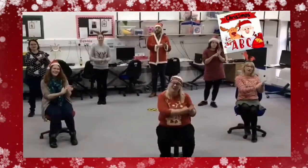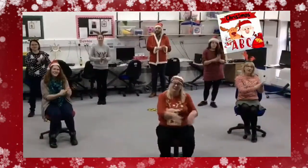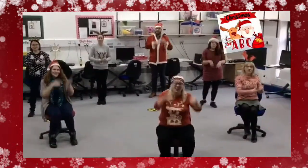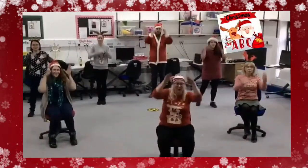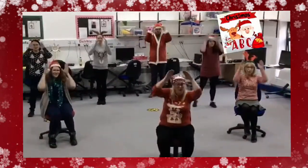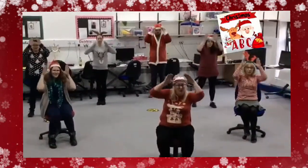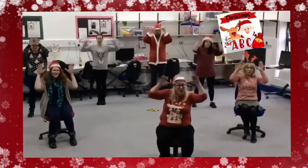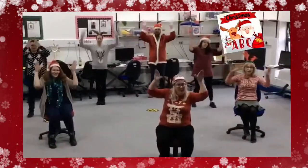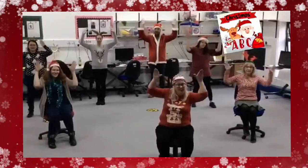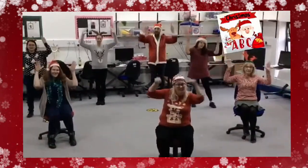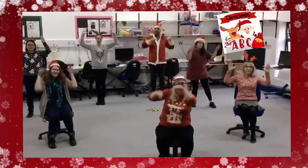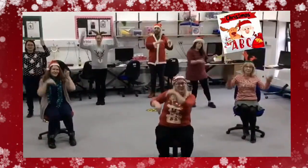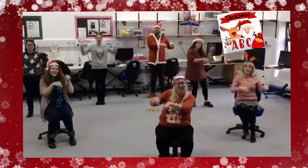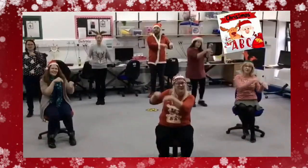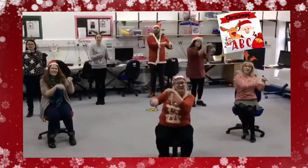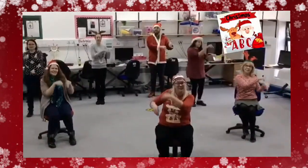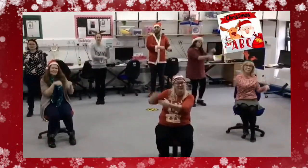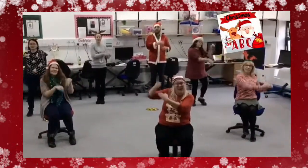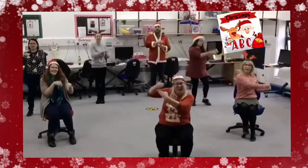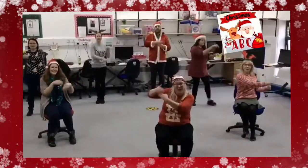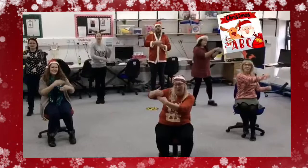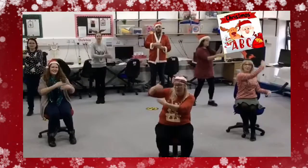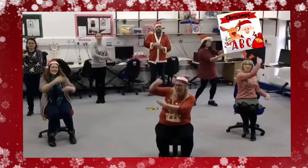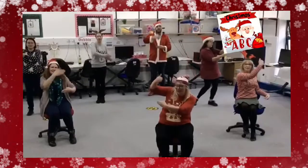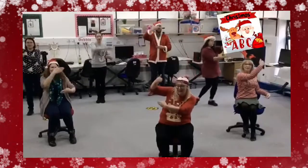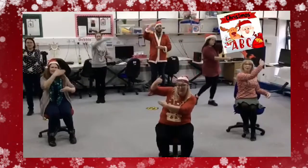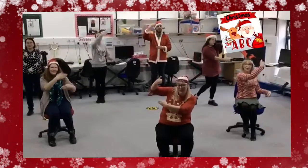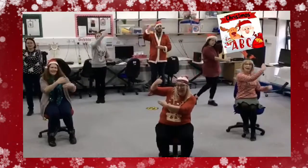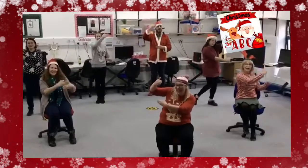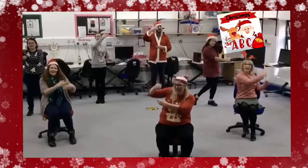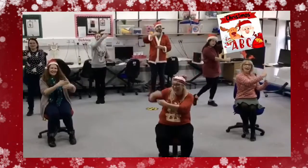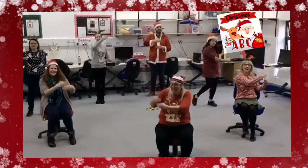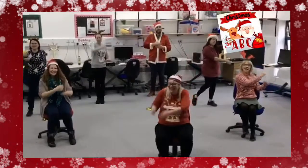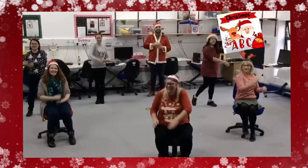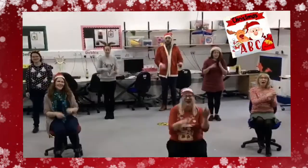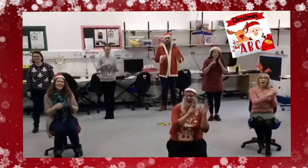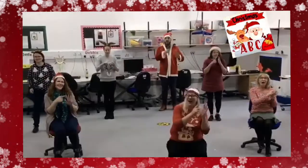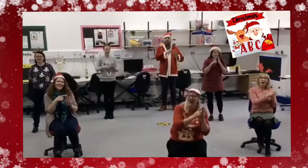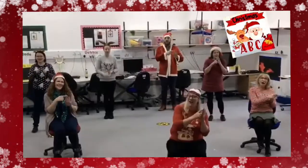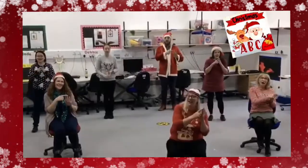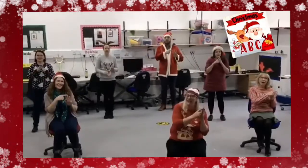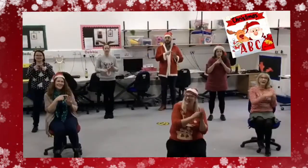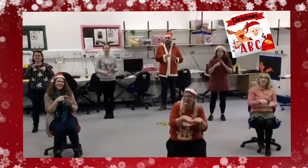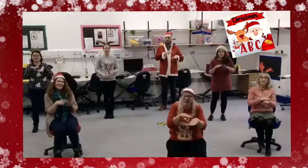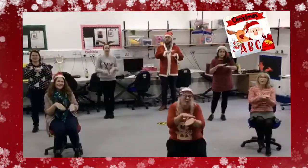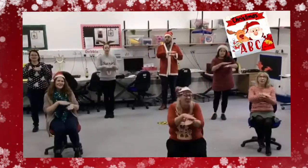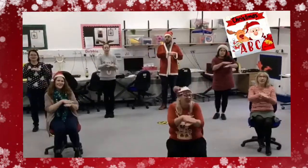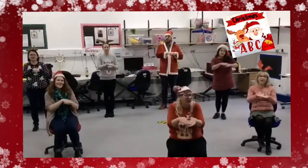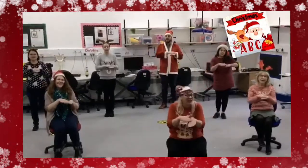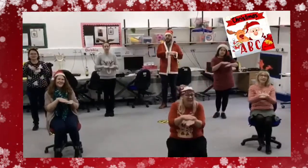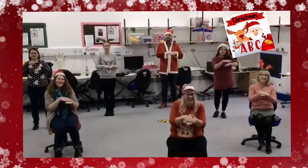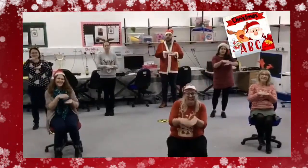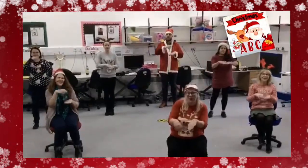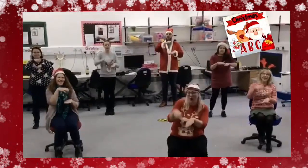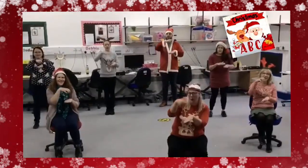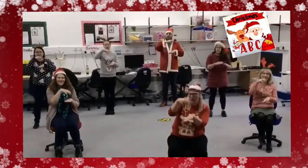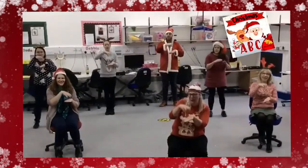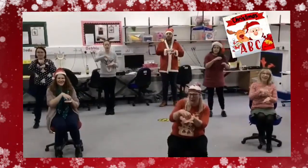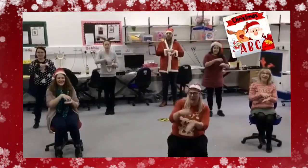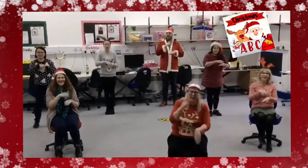the reindeer prancing by the window pane. I is for the icing on the cake, as